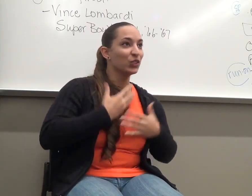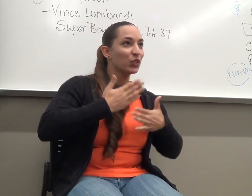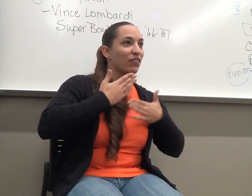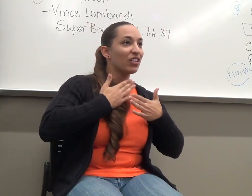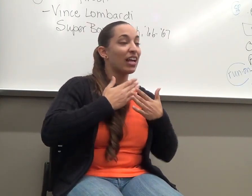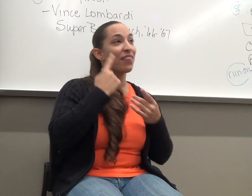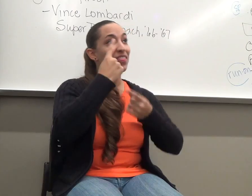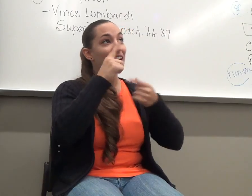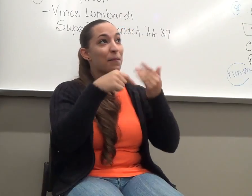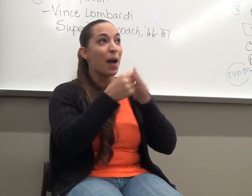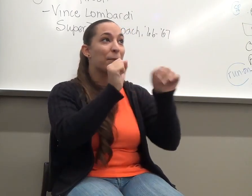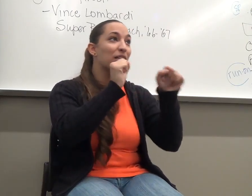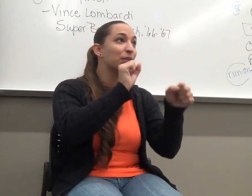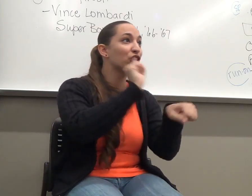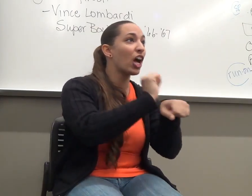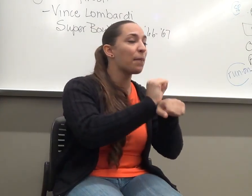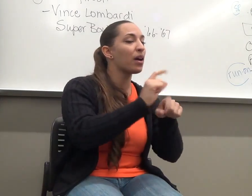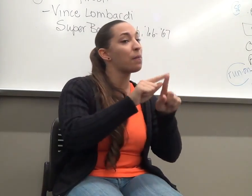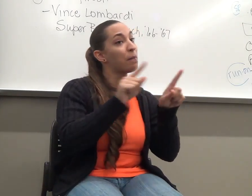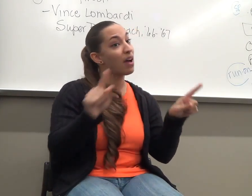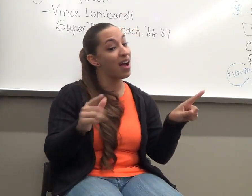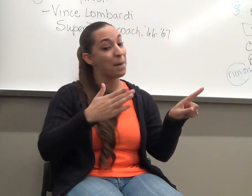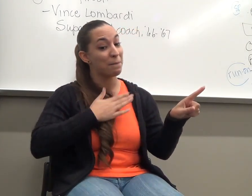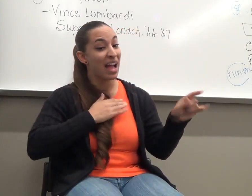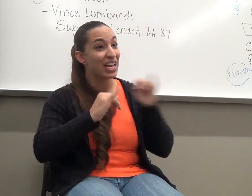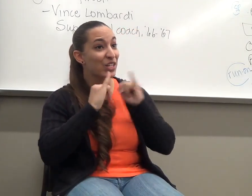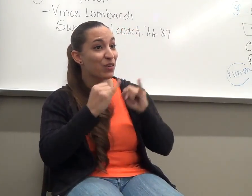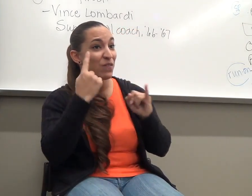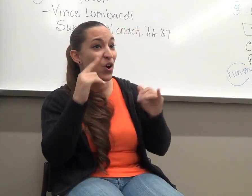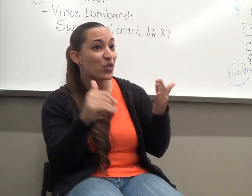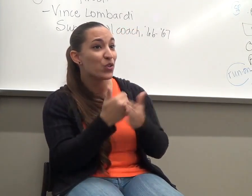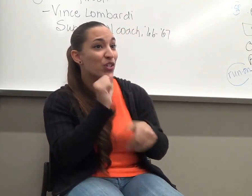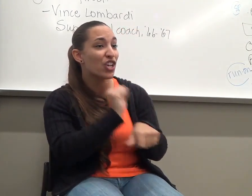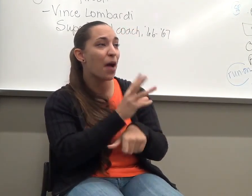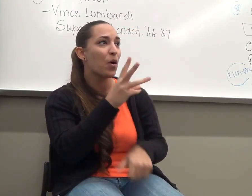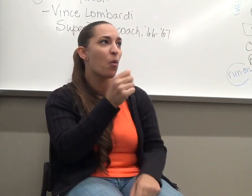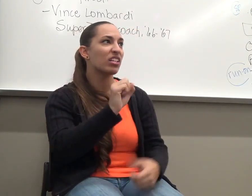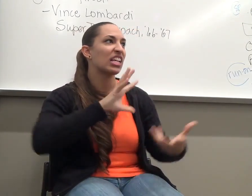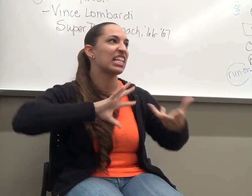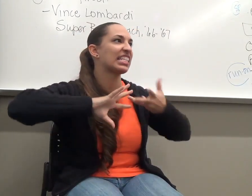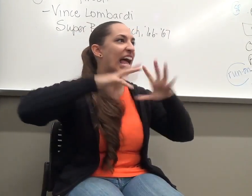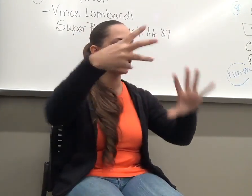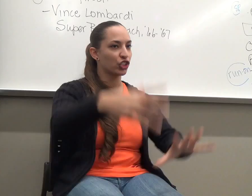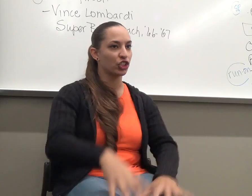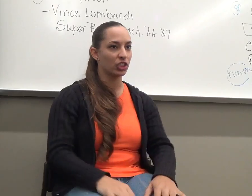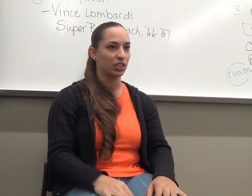movie? Okay, so this person again is going off of